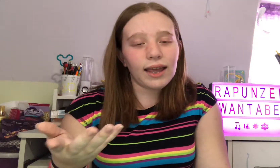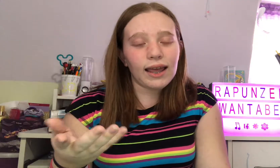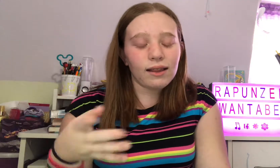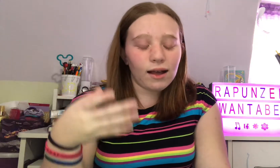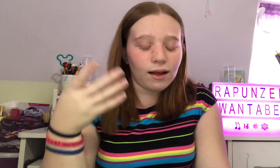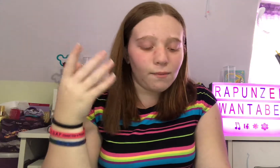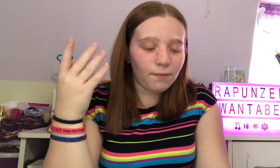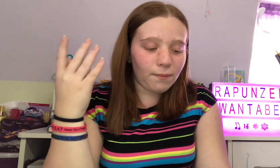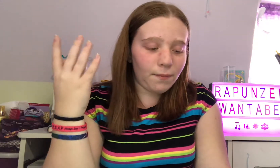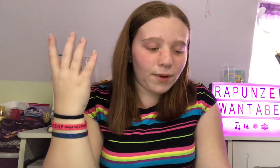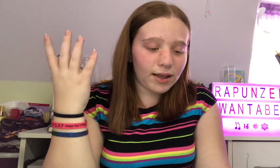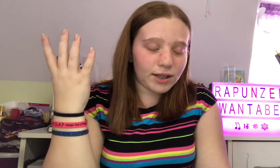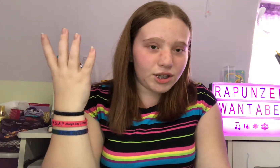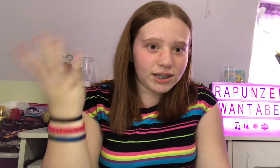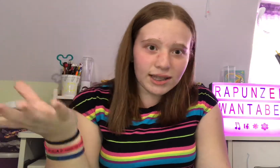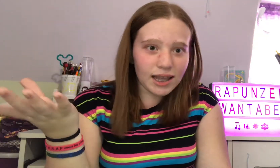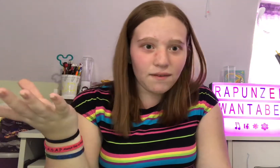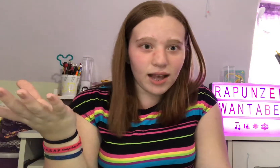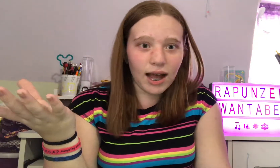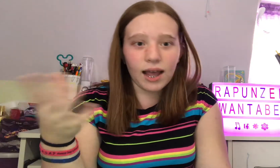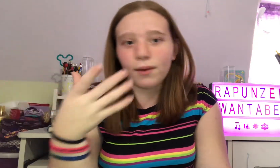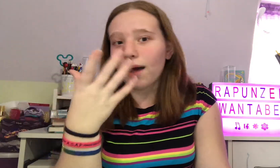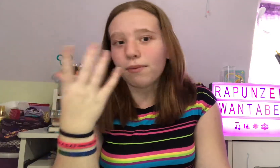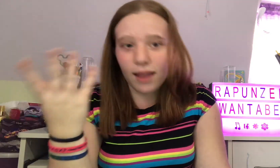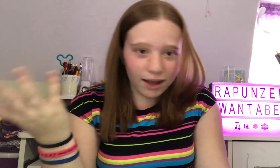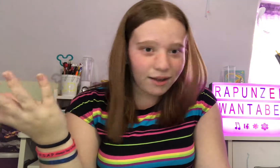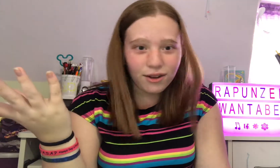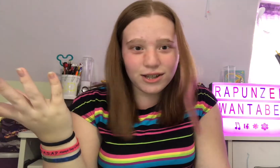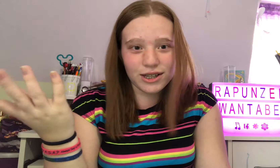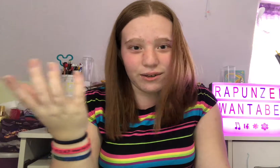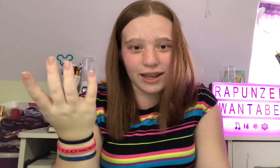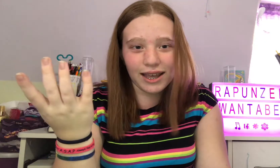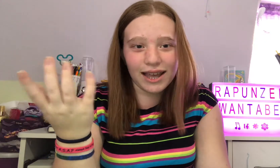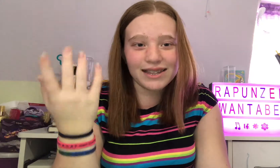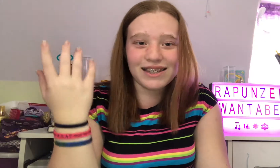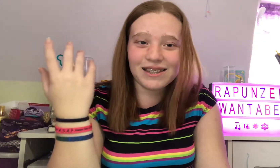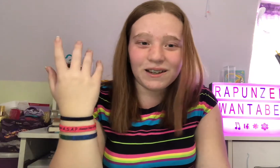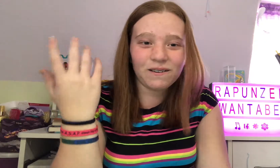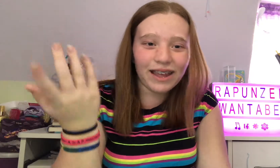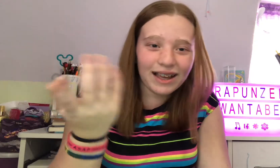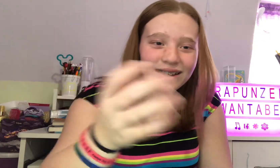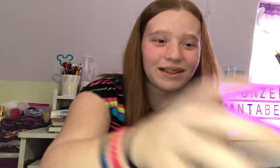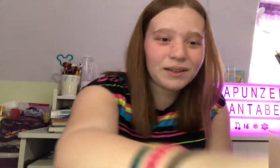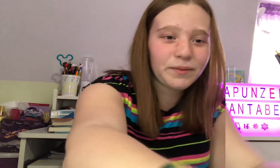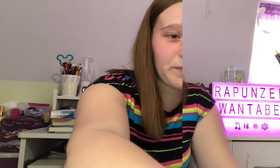again. But just to save time, I'm not going to do it again. So, yeah.